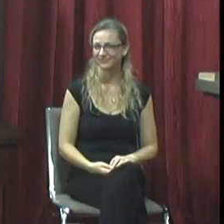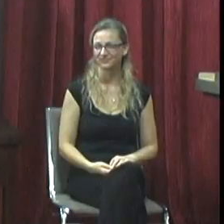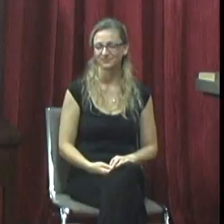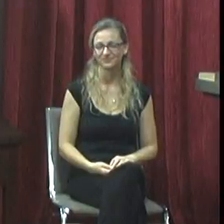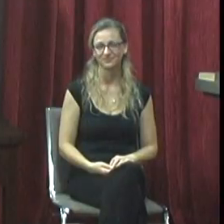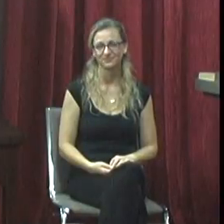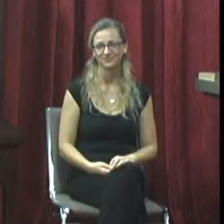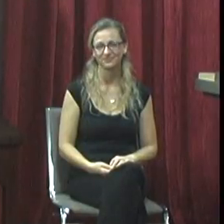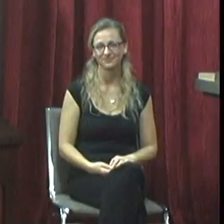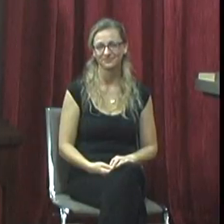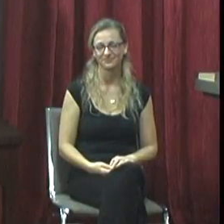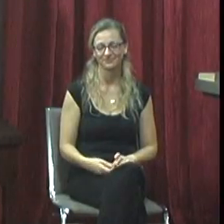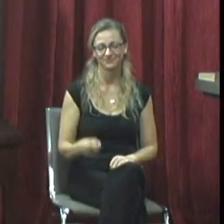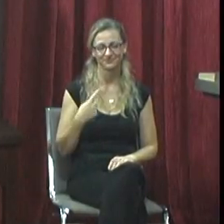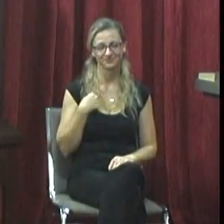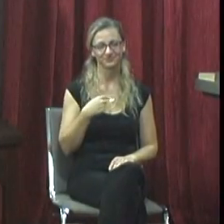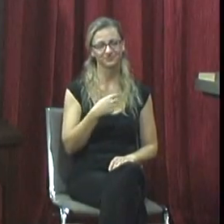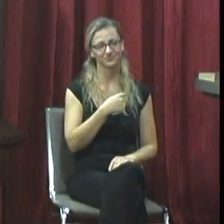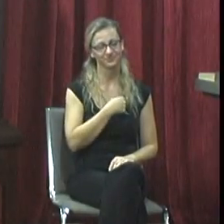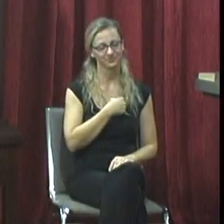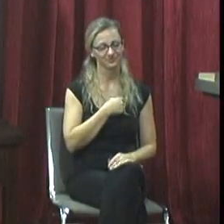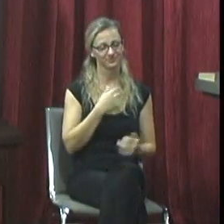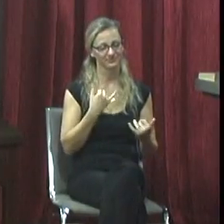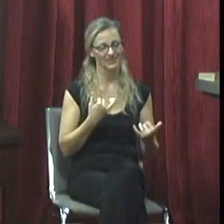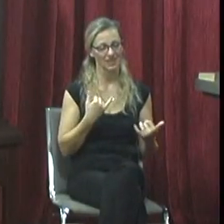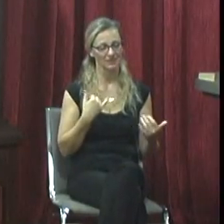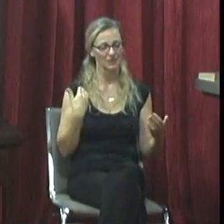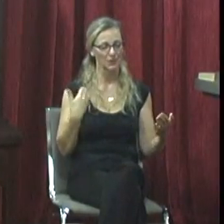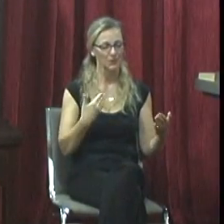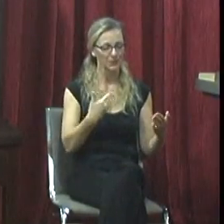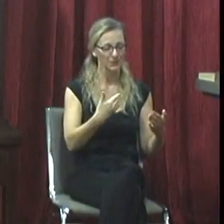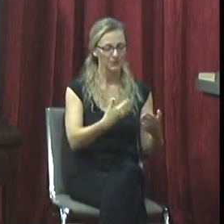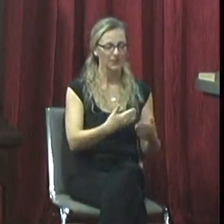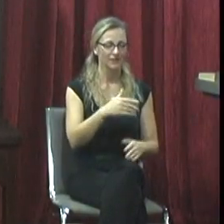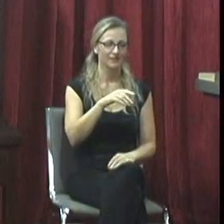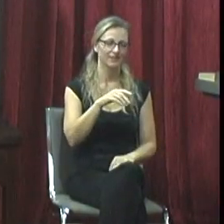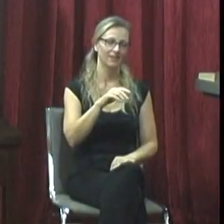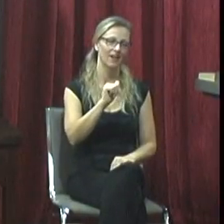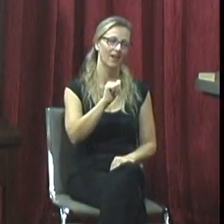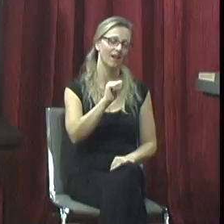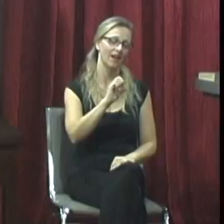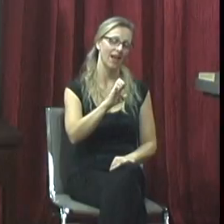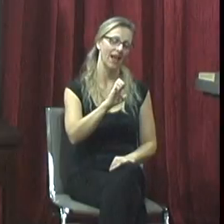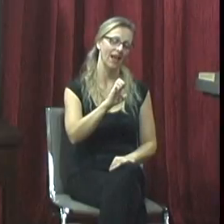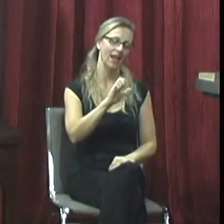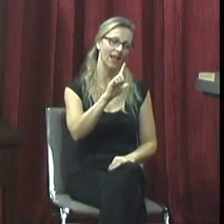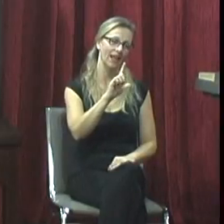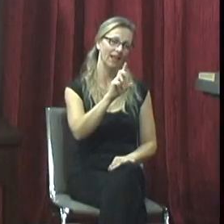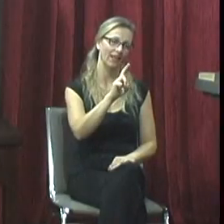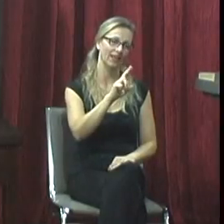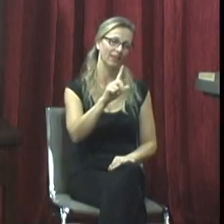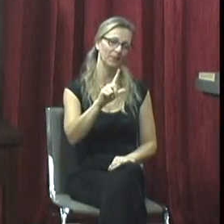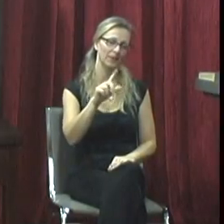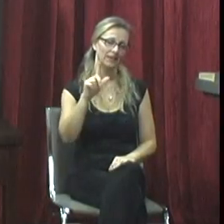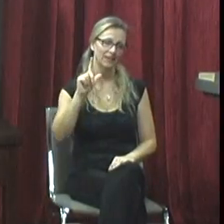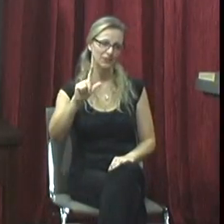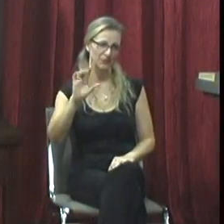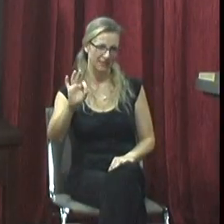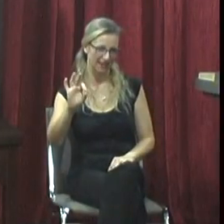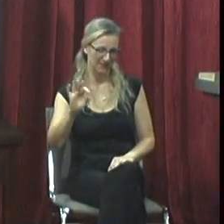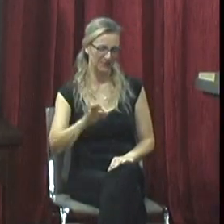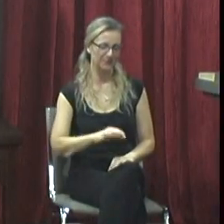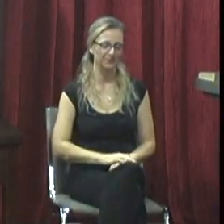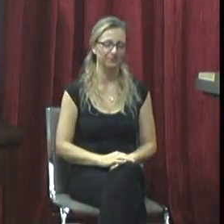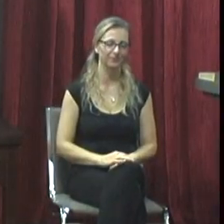Well, we are approaching the 29th of the day of Elul, the Jewish calendar month that we are in right now. It will